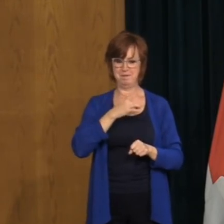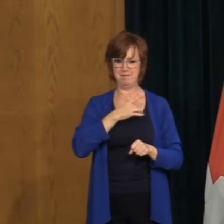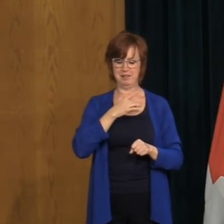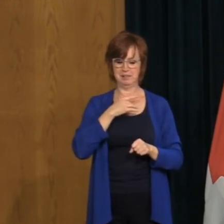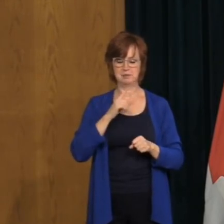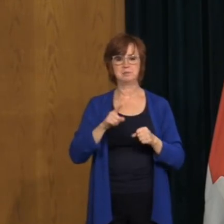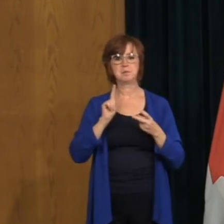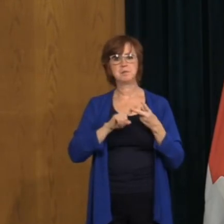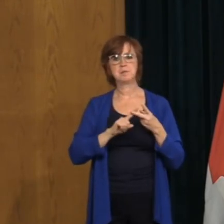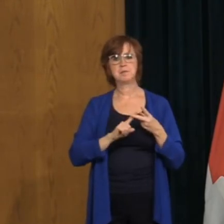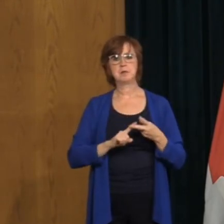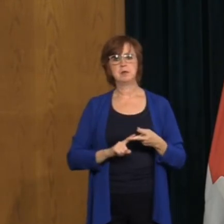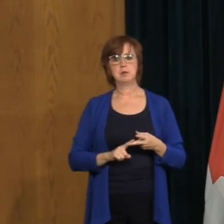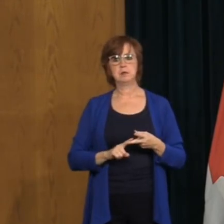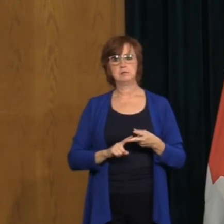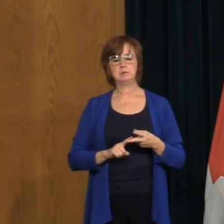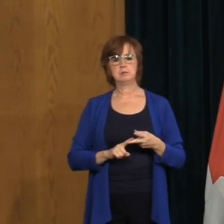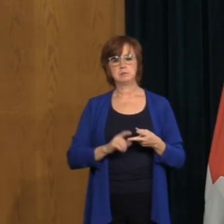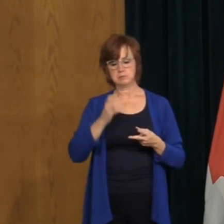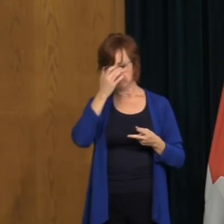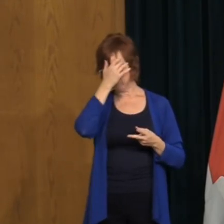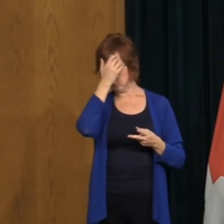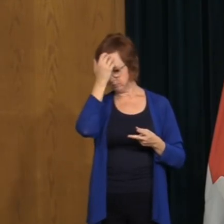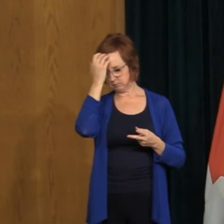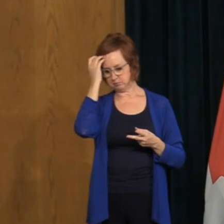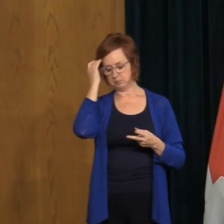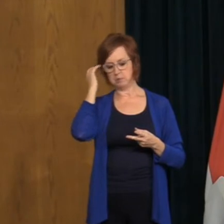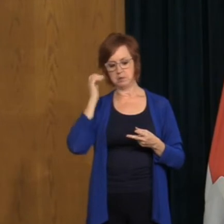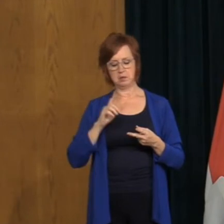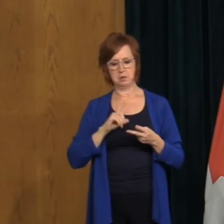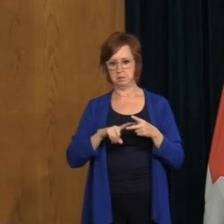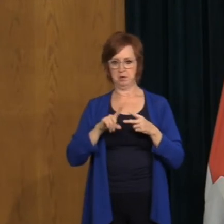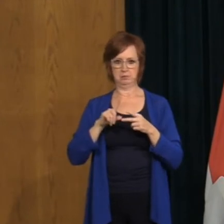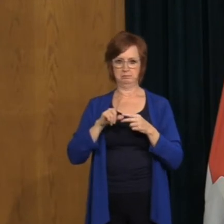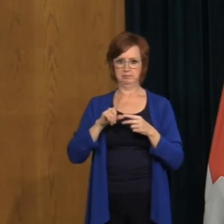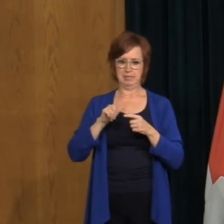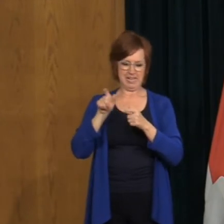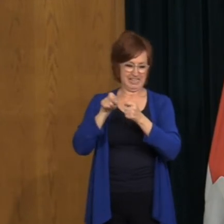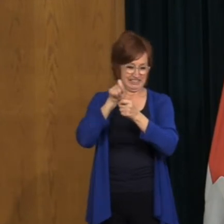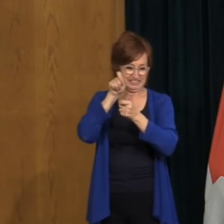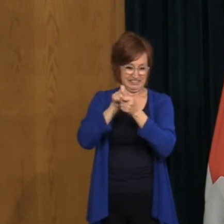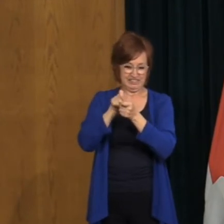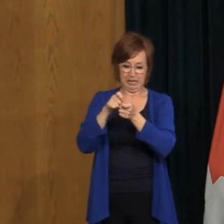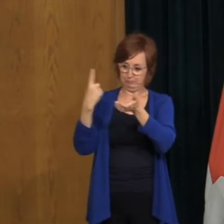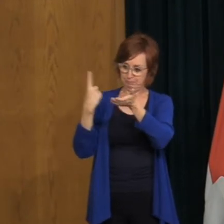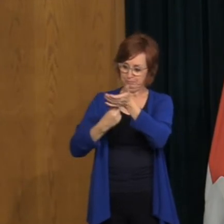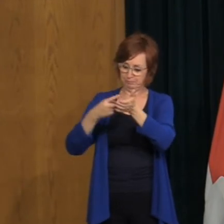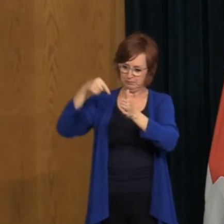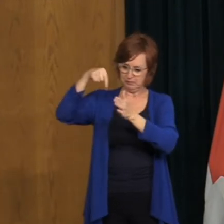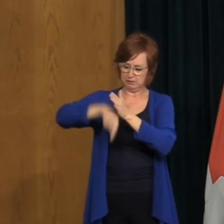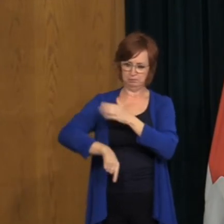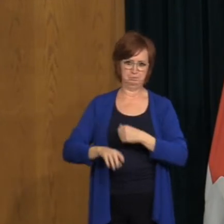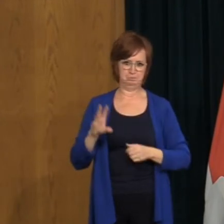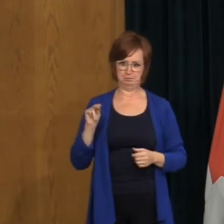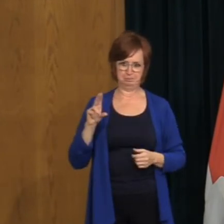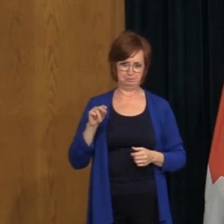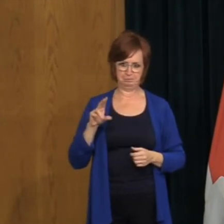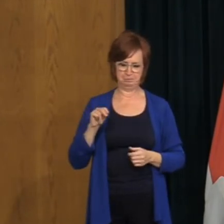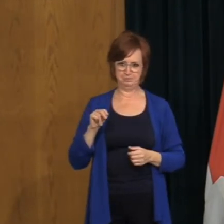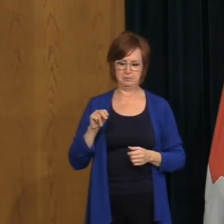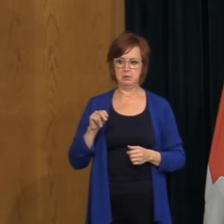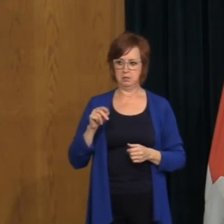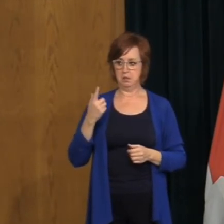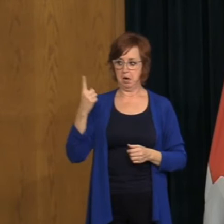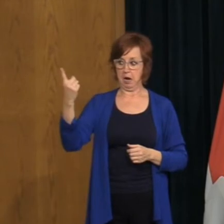had direct discussions with respect to what that would look like going forward, or specific discussions, I